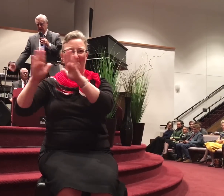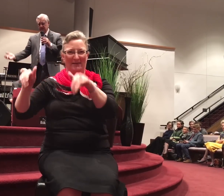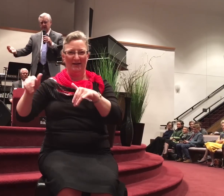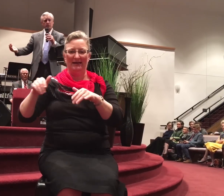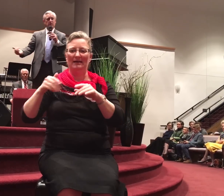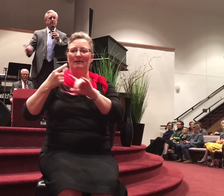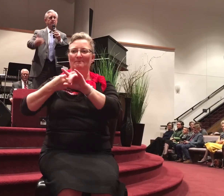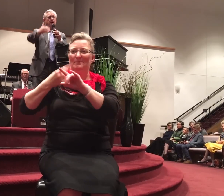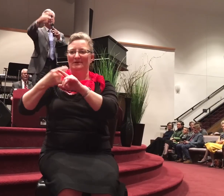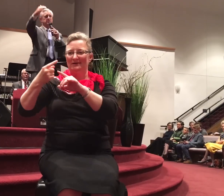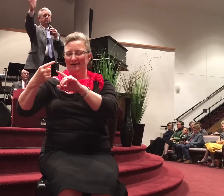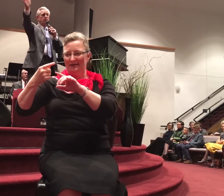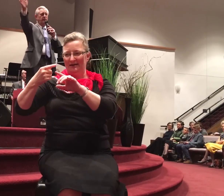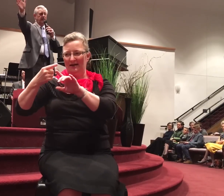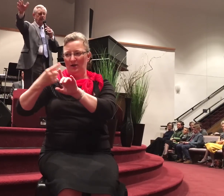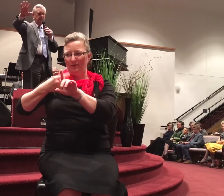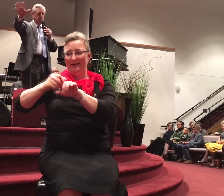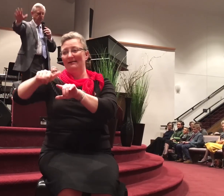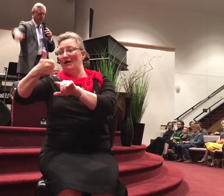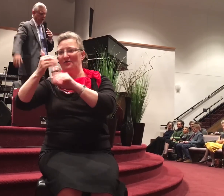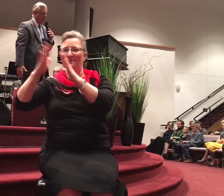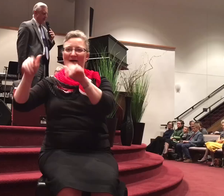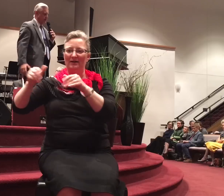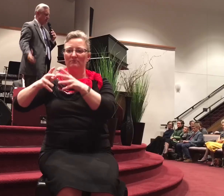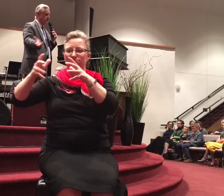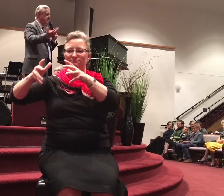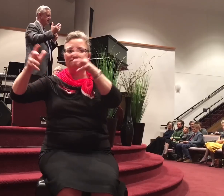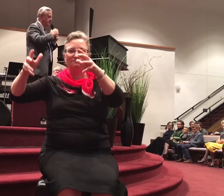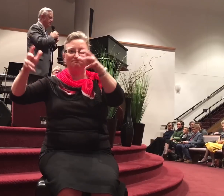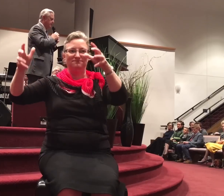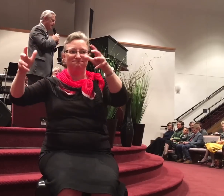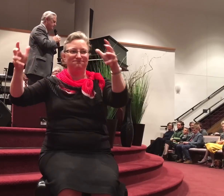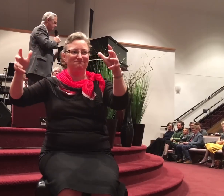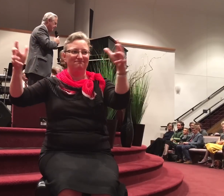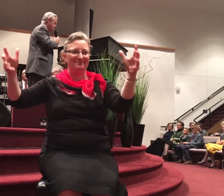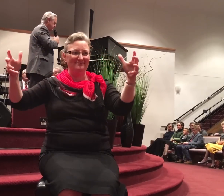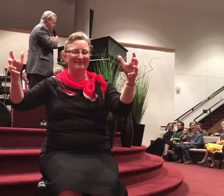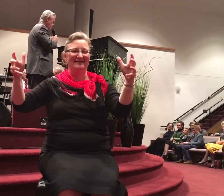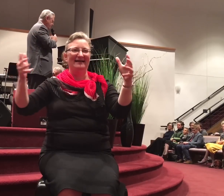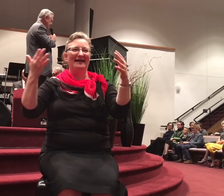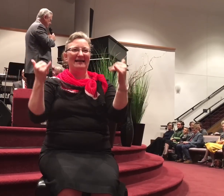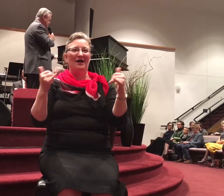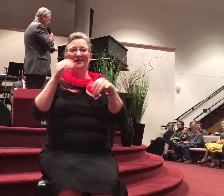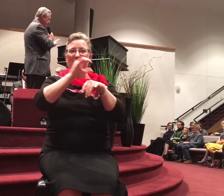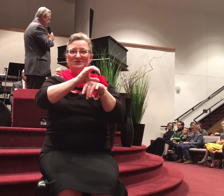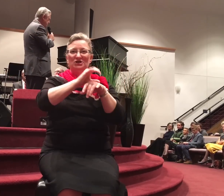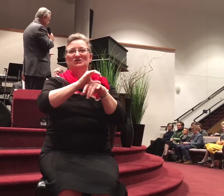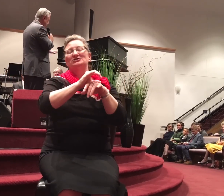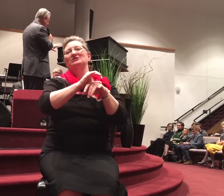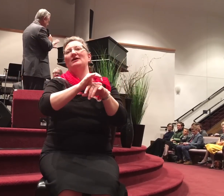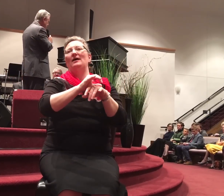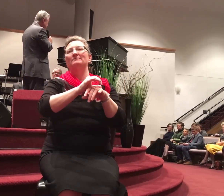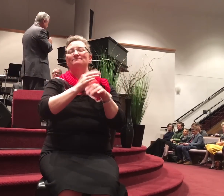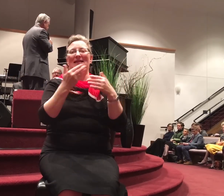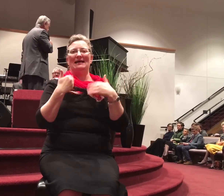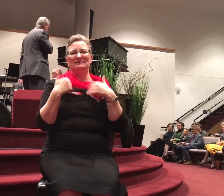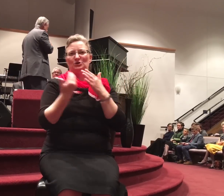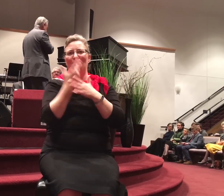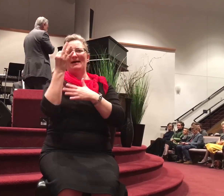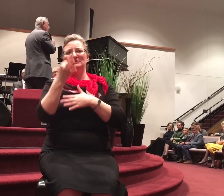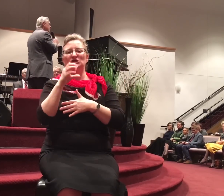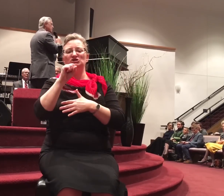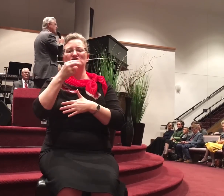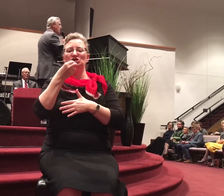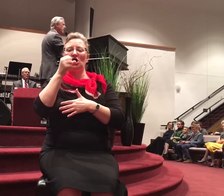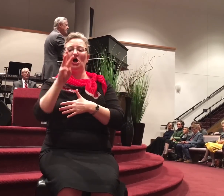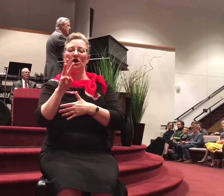was elected, we were in the process of moving to the freeway. The church has since done that under Pastor Shaw. 12 acres of land, 100,000 square